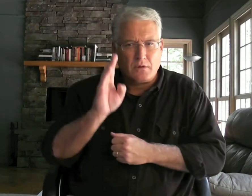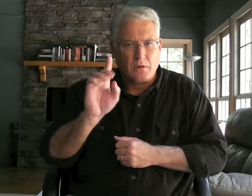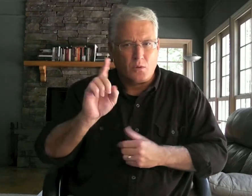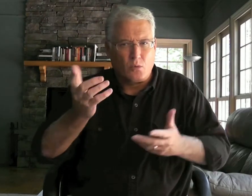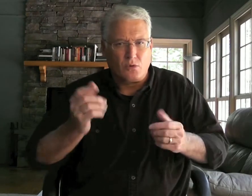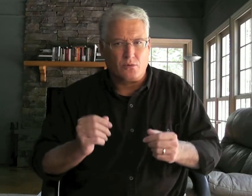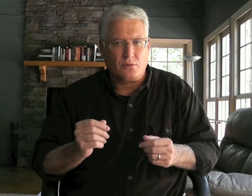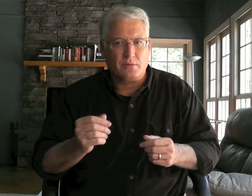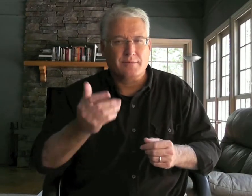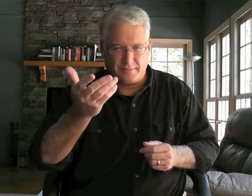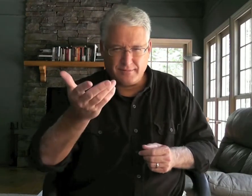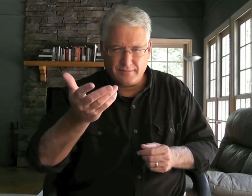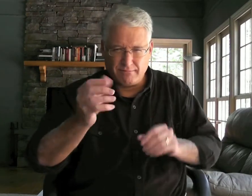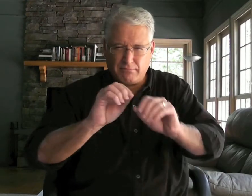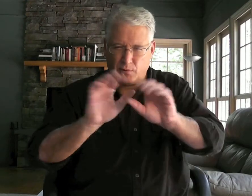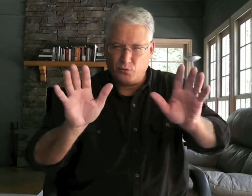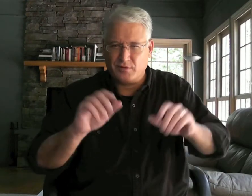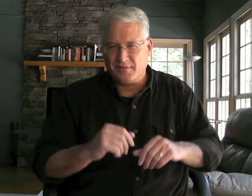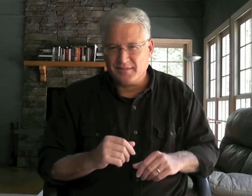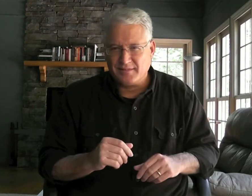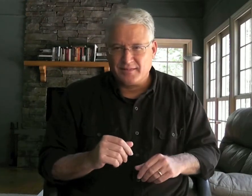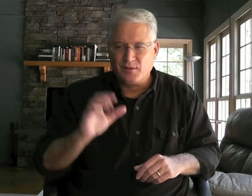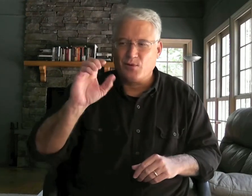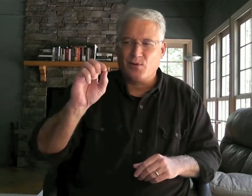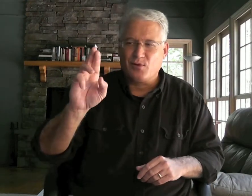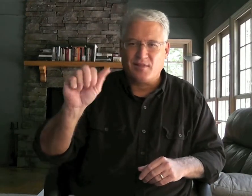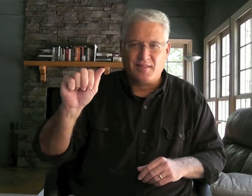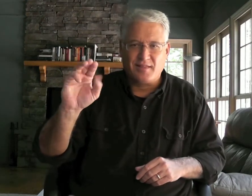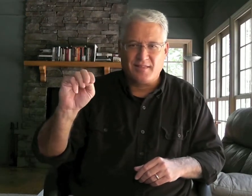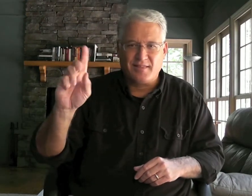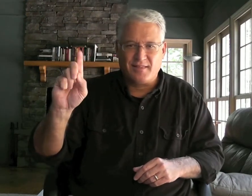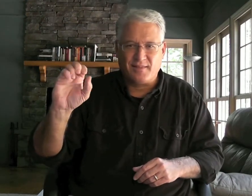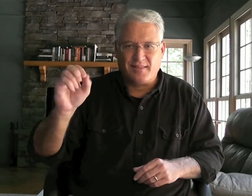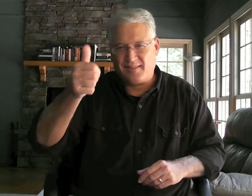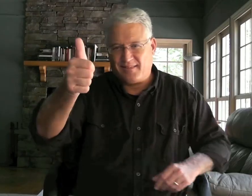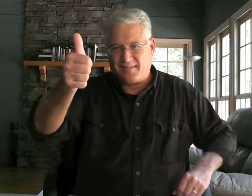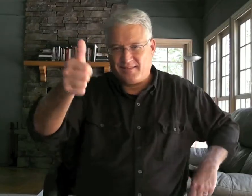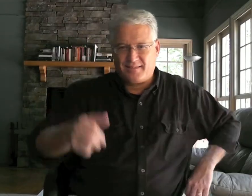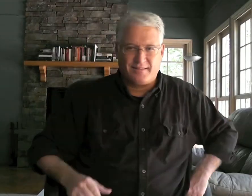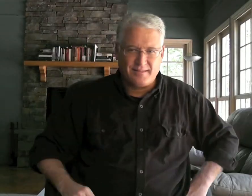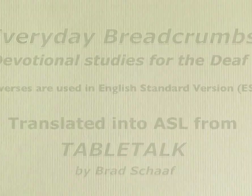believer if he's refusing to keep the Sabbath. Corn Dio.